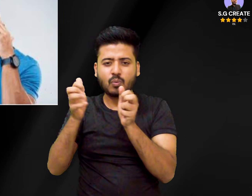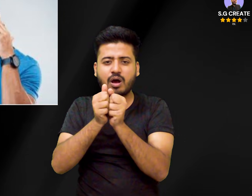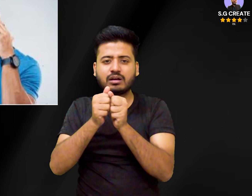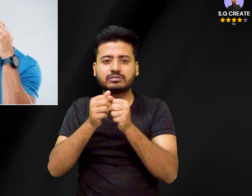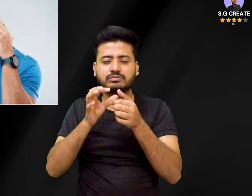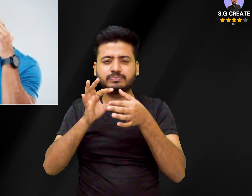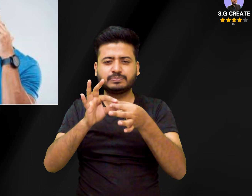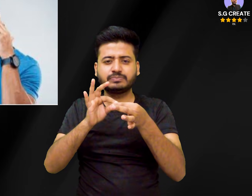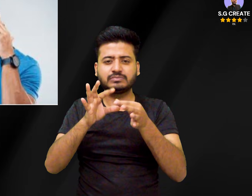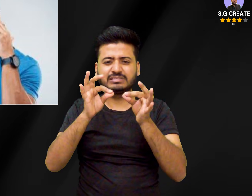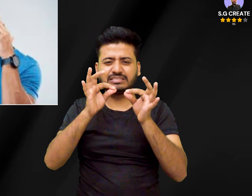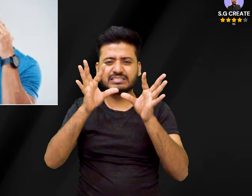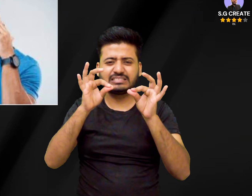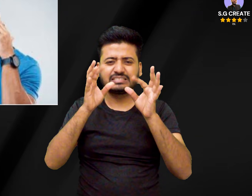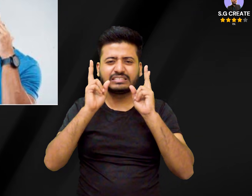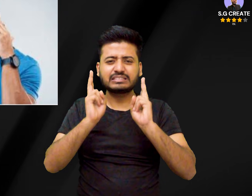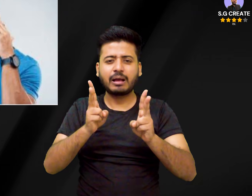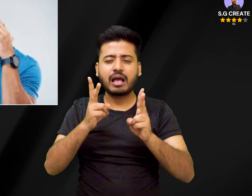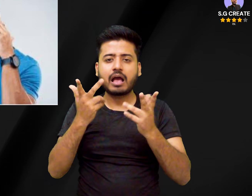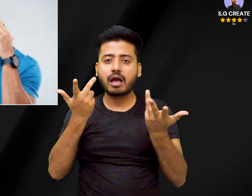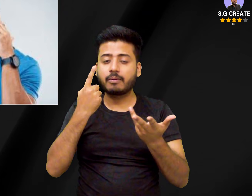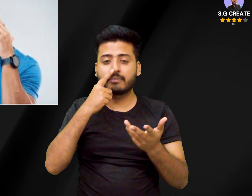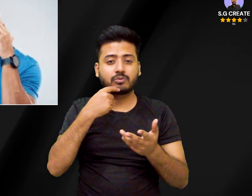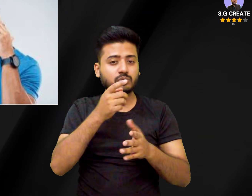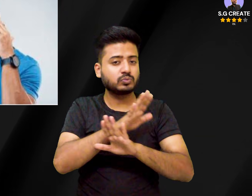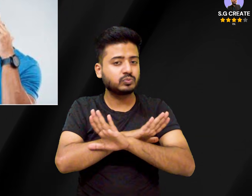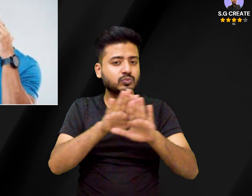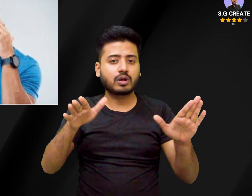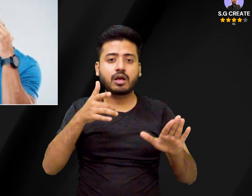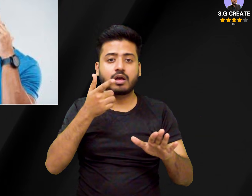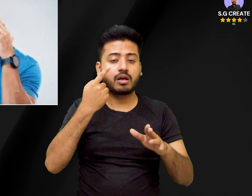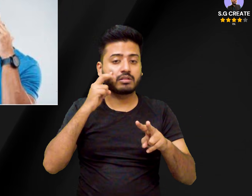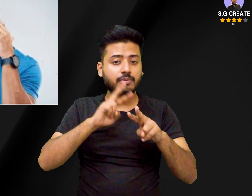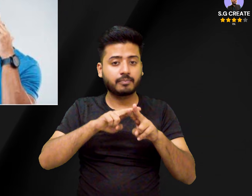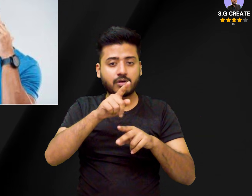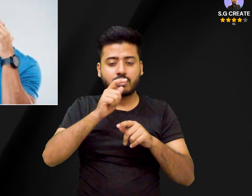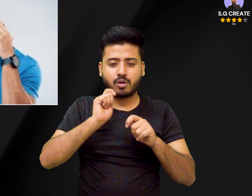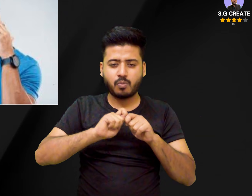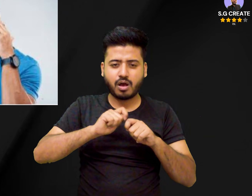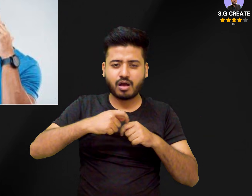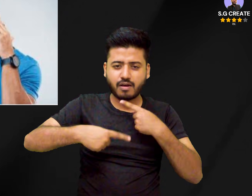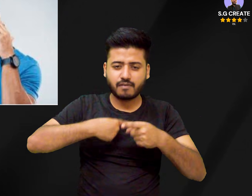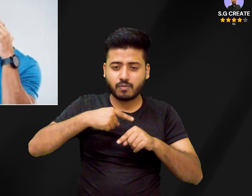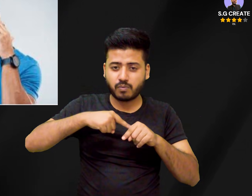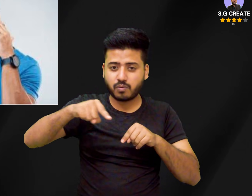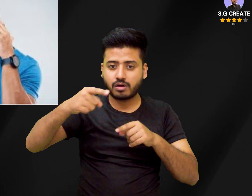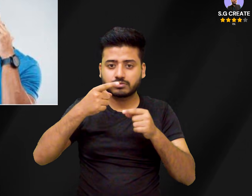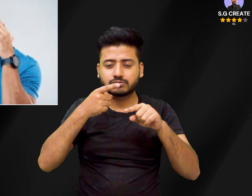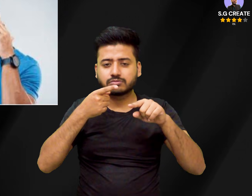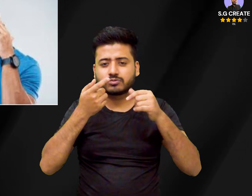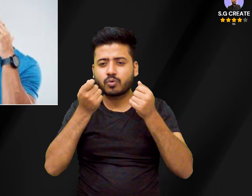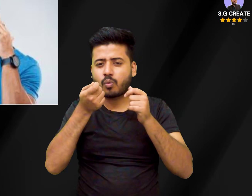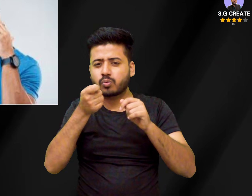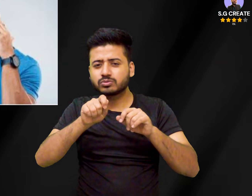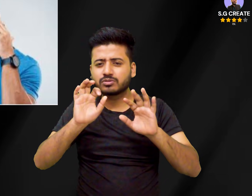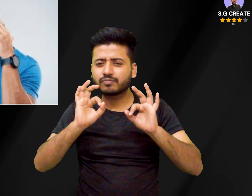for daily use. Your recommendation to choose based on nutritional goals versus economy is a practical approach. Many people weigh